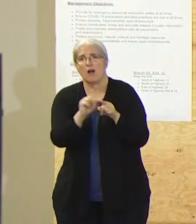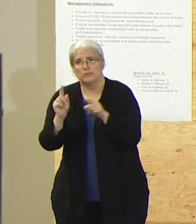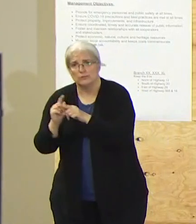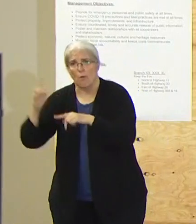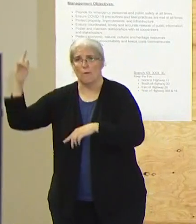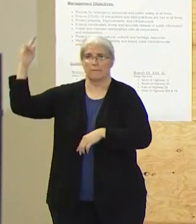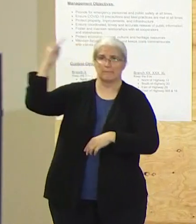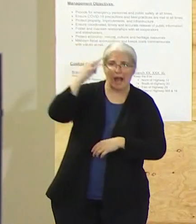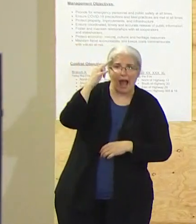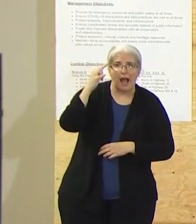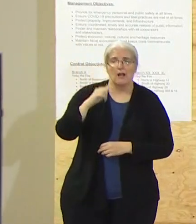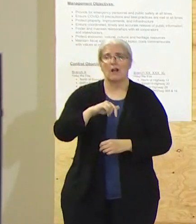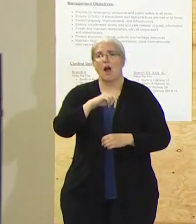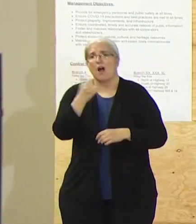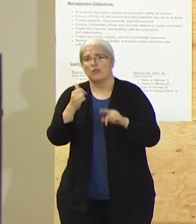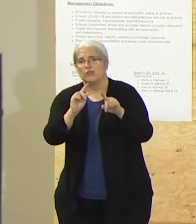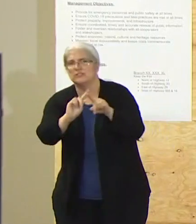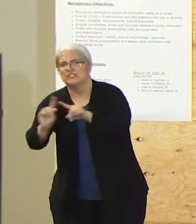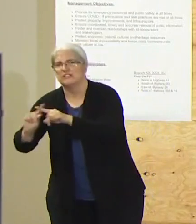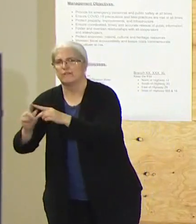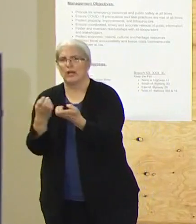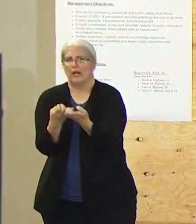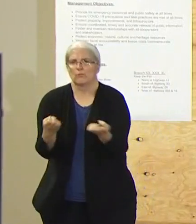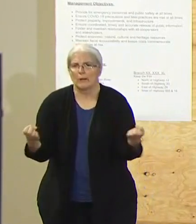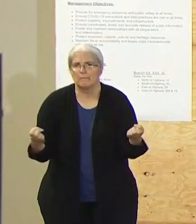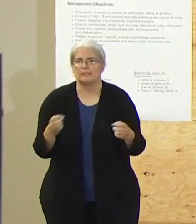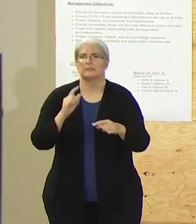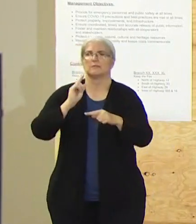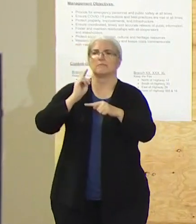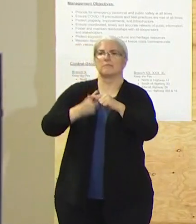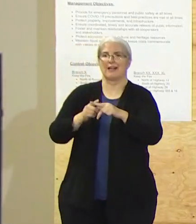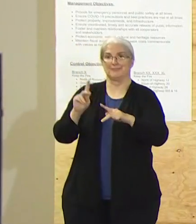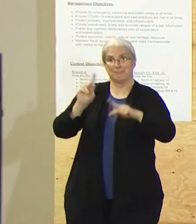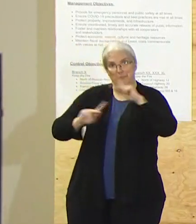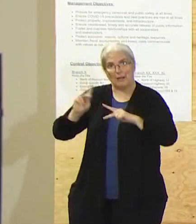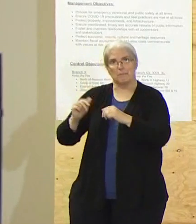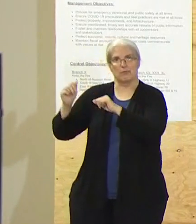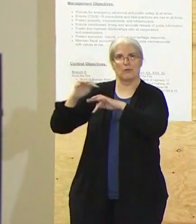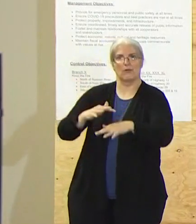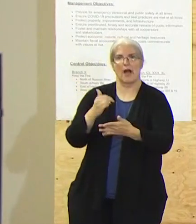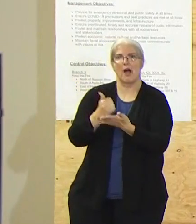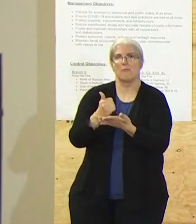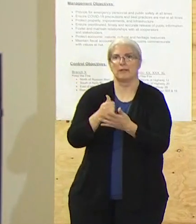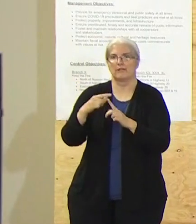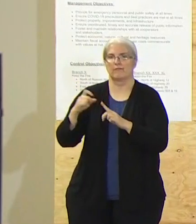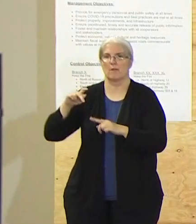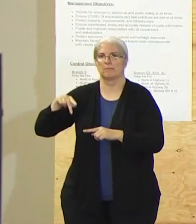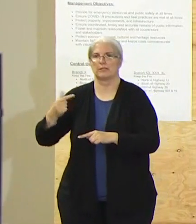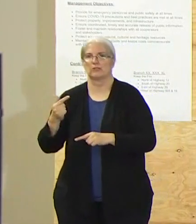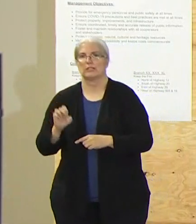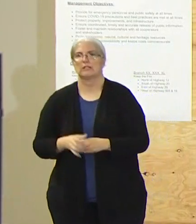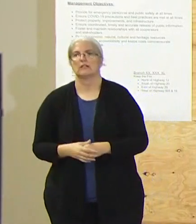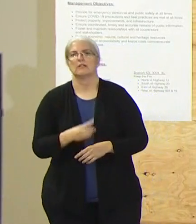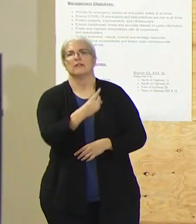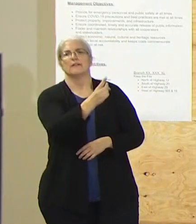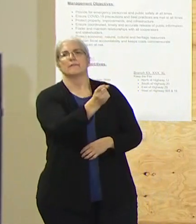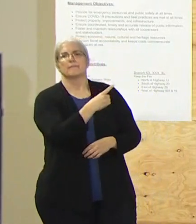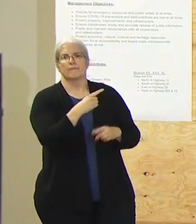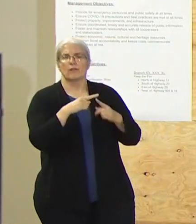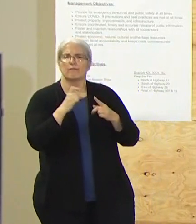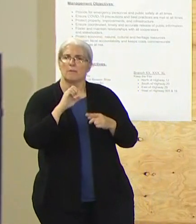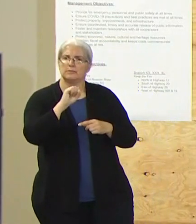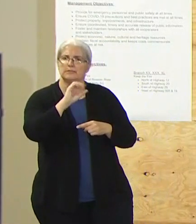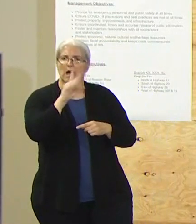technical assistance as well as personnel. A reporter in Santa Cruz says that local leaders in that community are begging you for